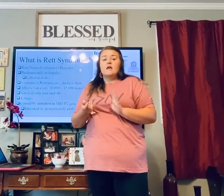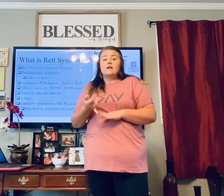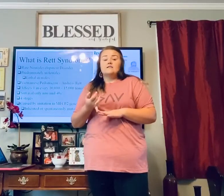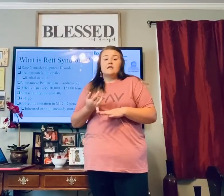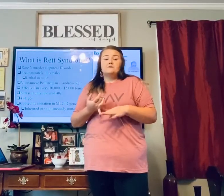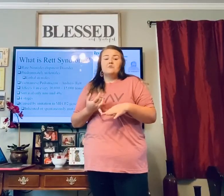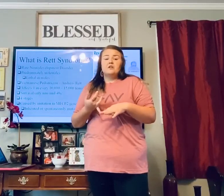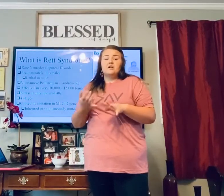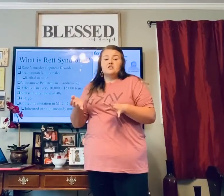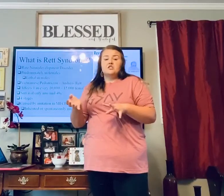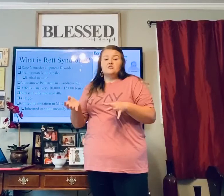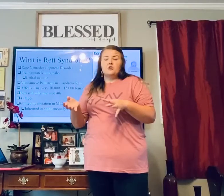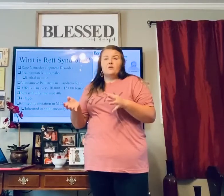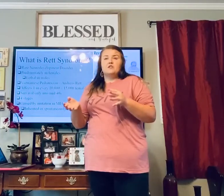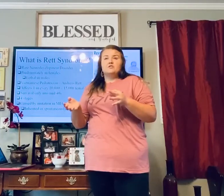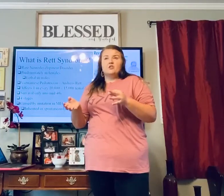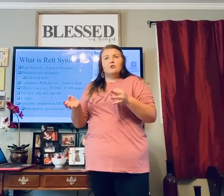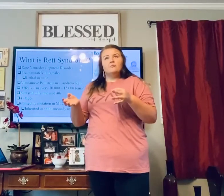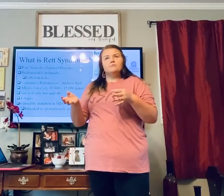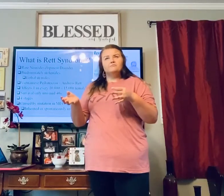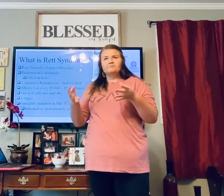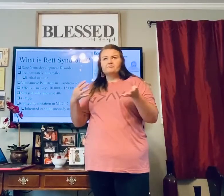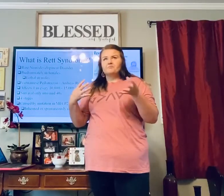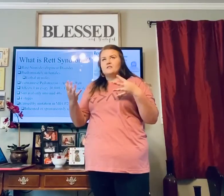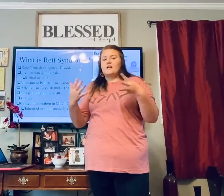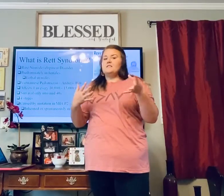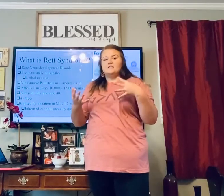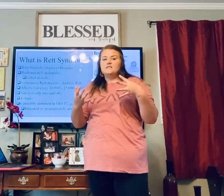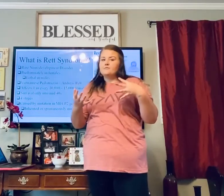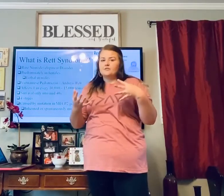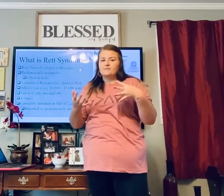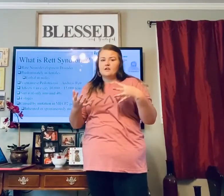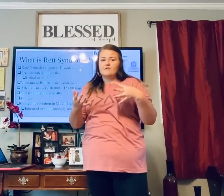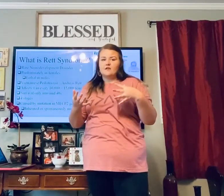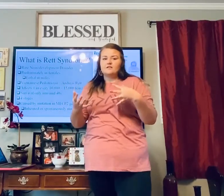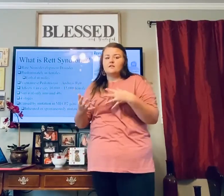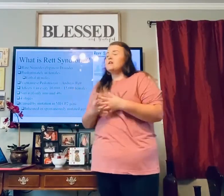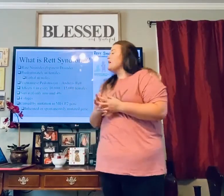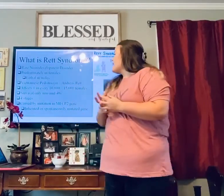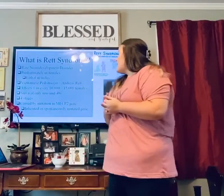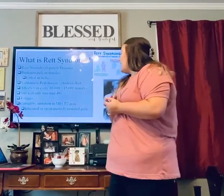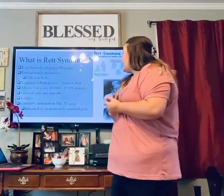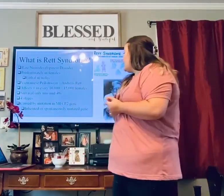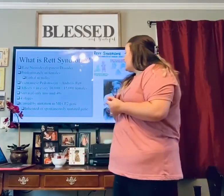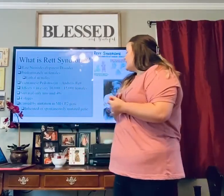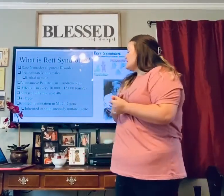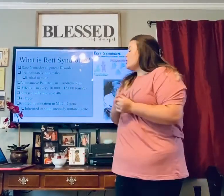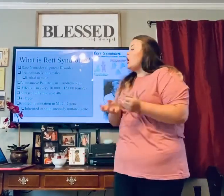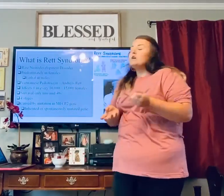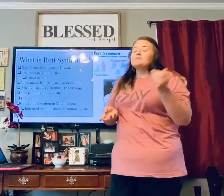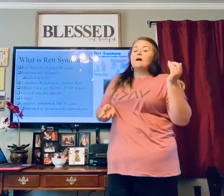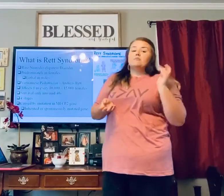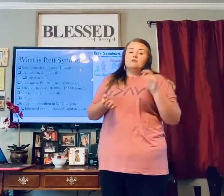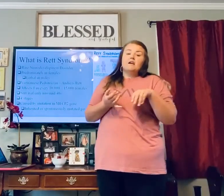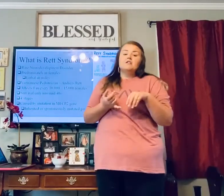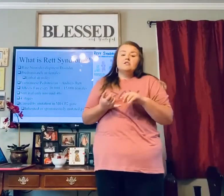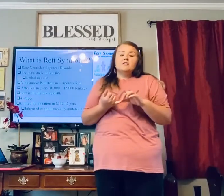And stage 1 is just showing some signs and symptoms of it. And it's caused by a mutation in